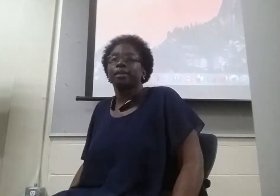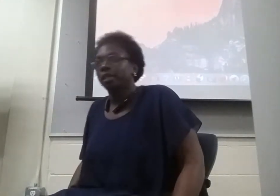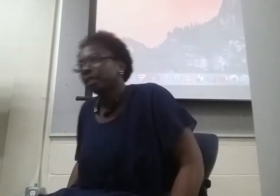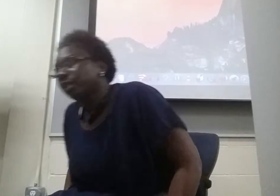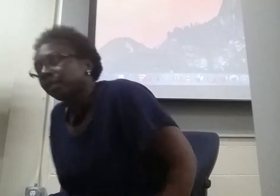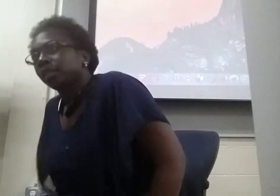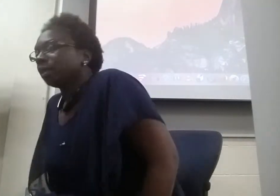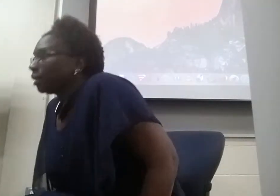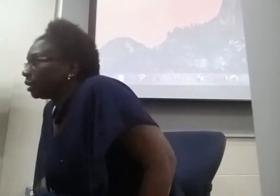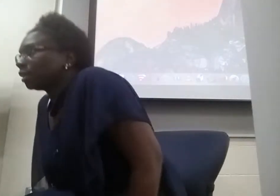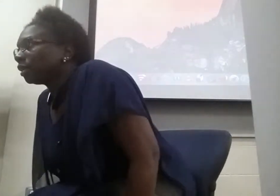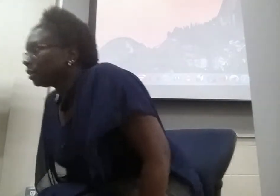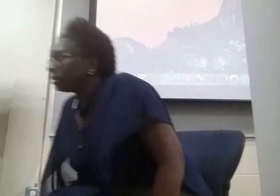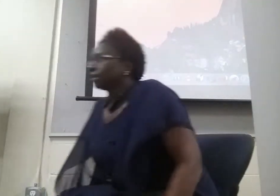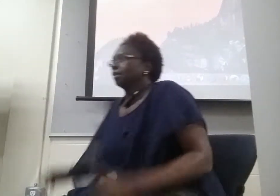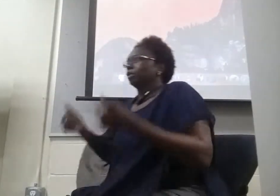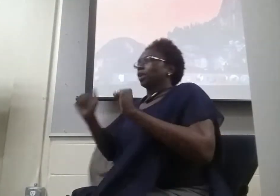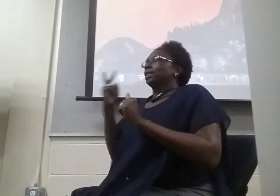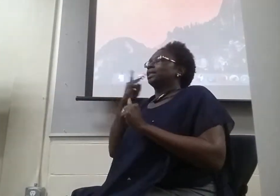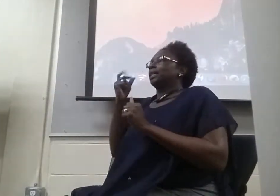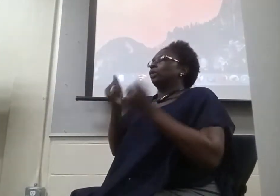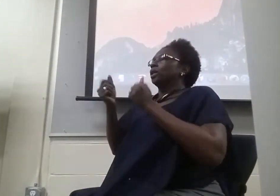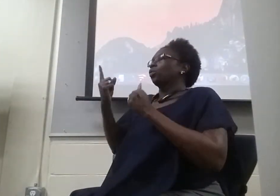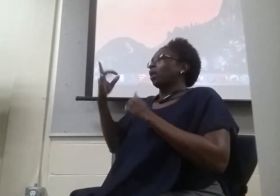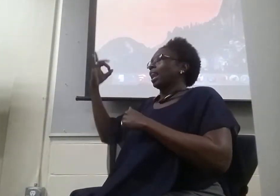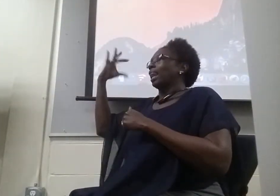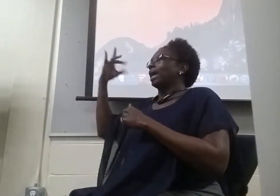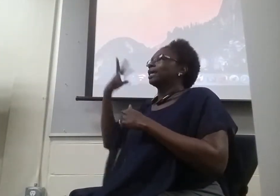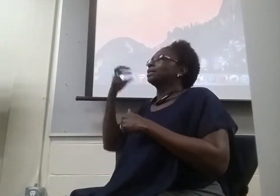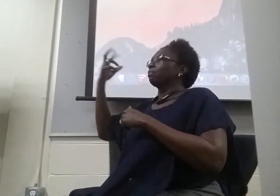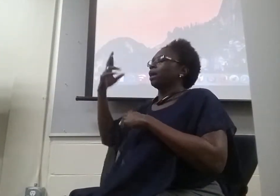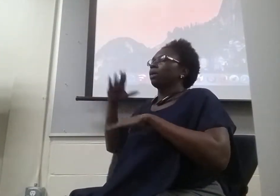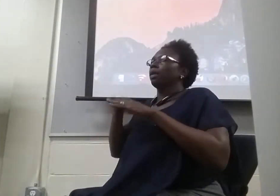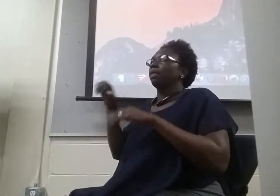which one. Okay. So, let's see.